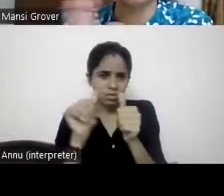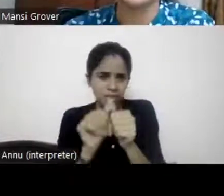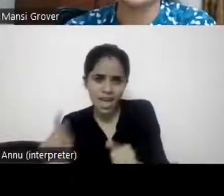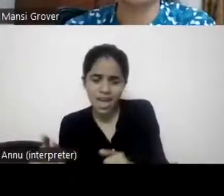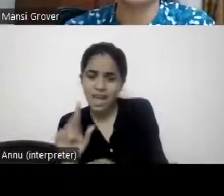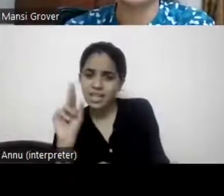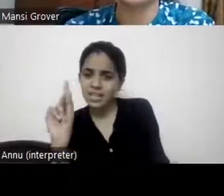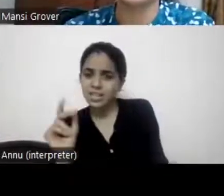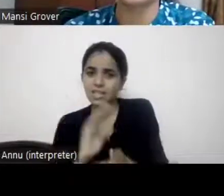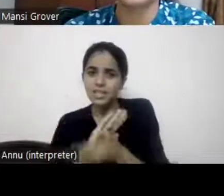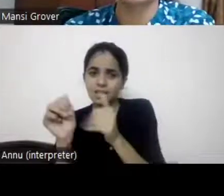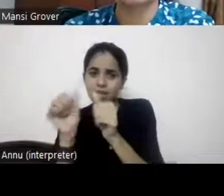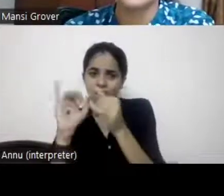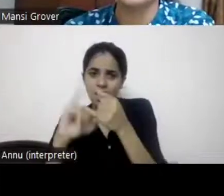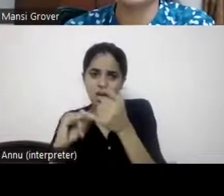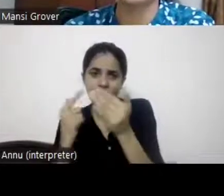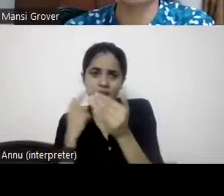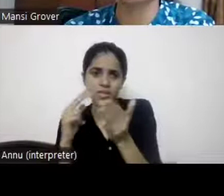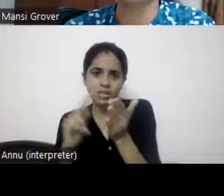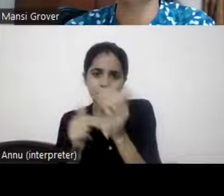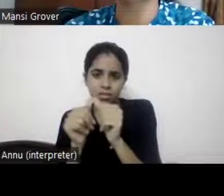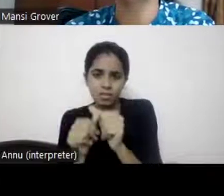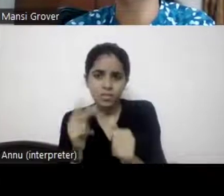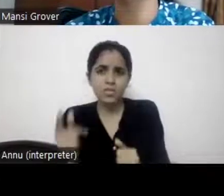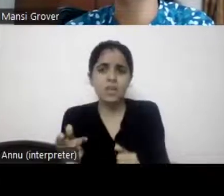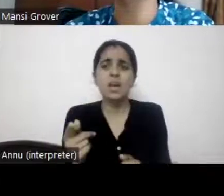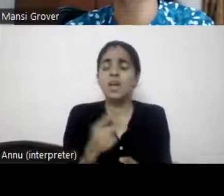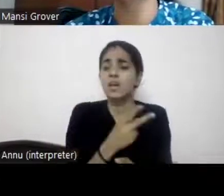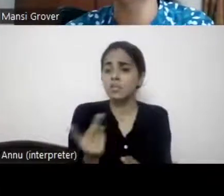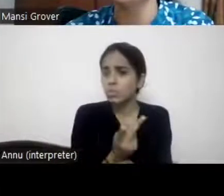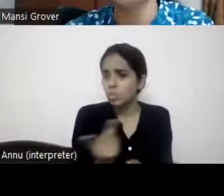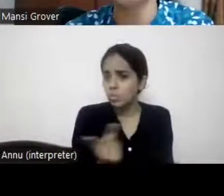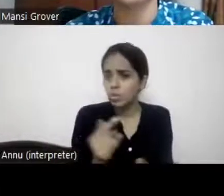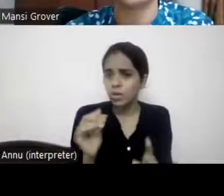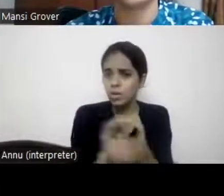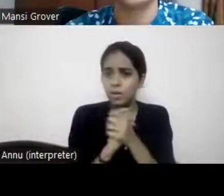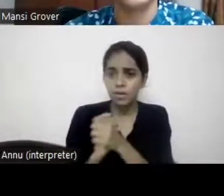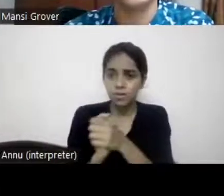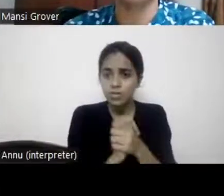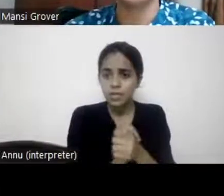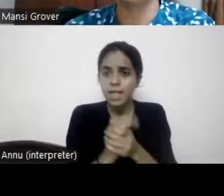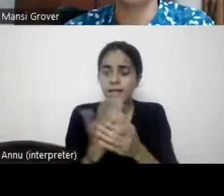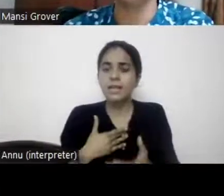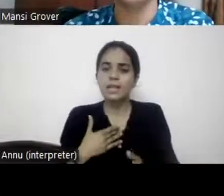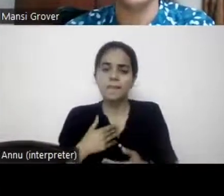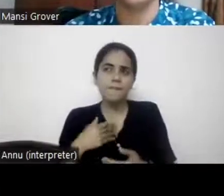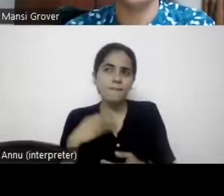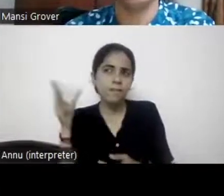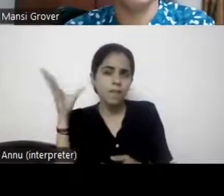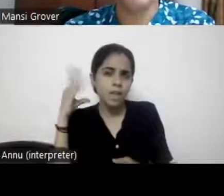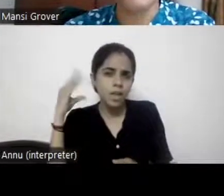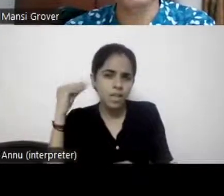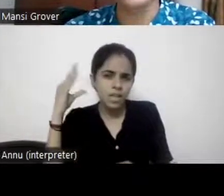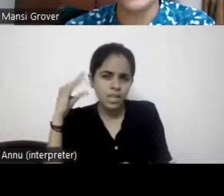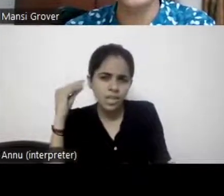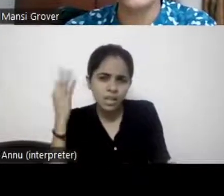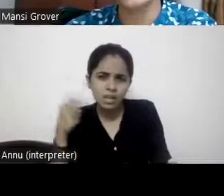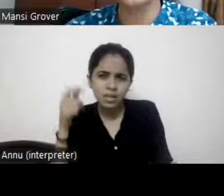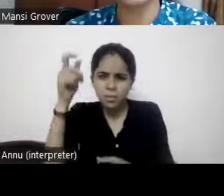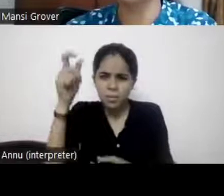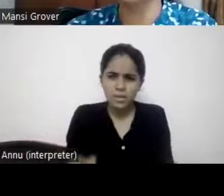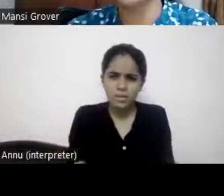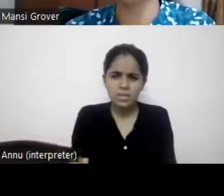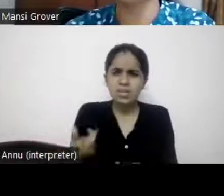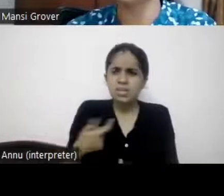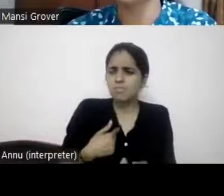hearing impaired persons find that most of their hearing friends are impatient while communicating, often